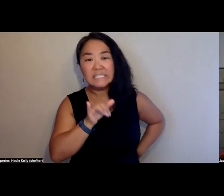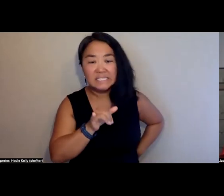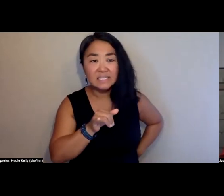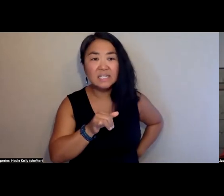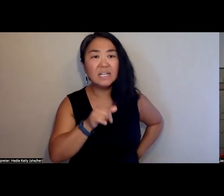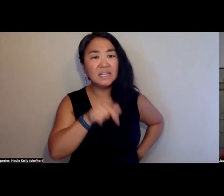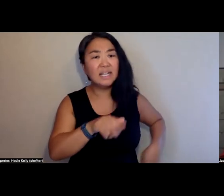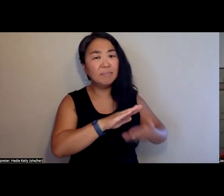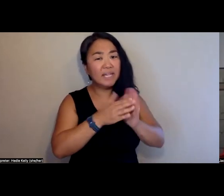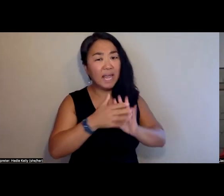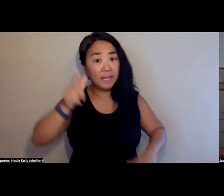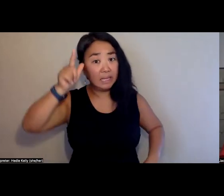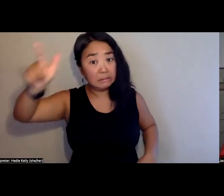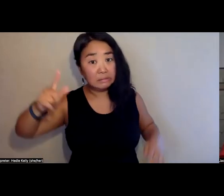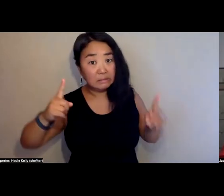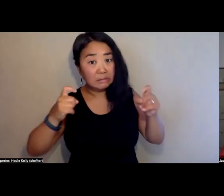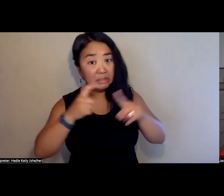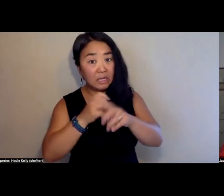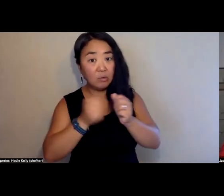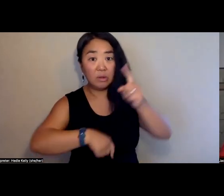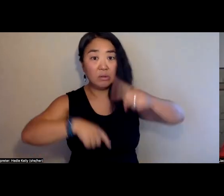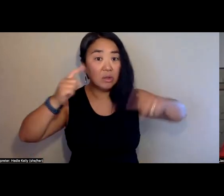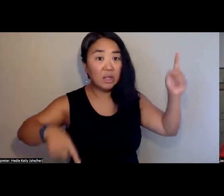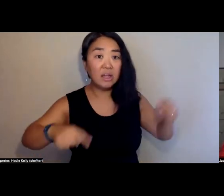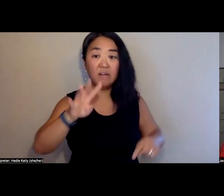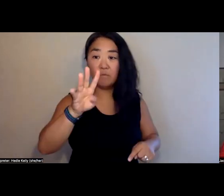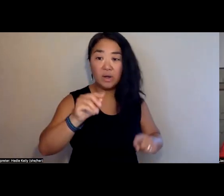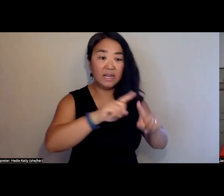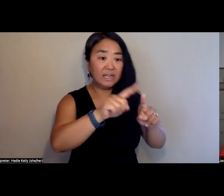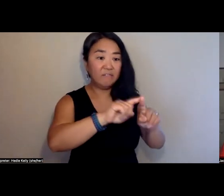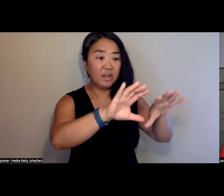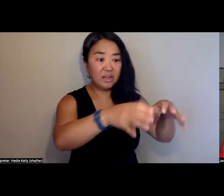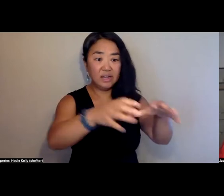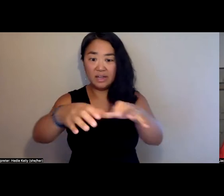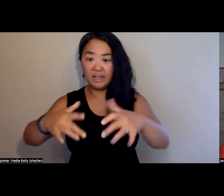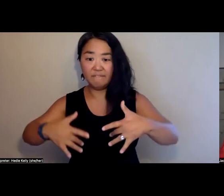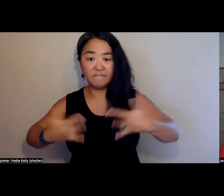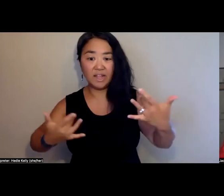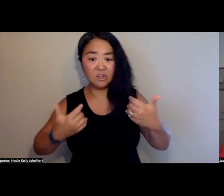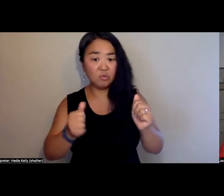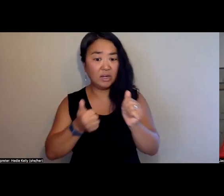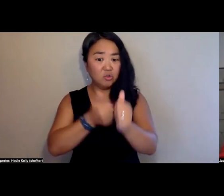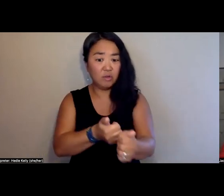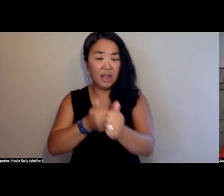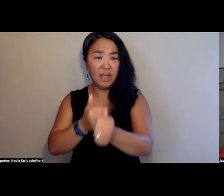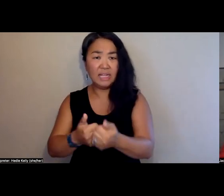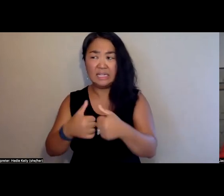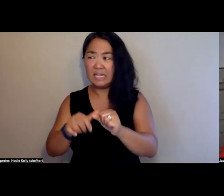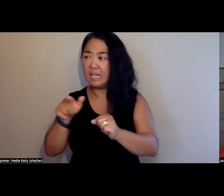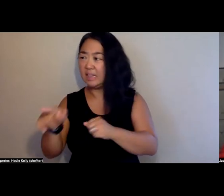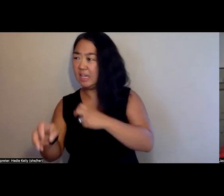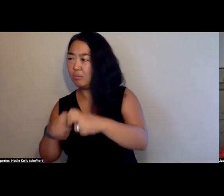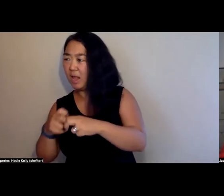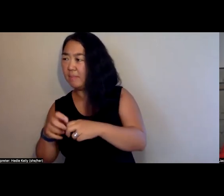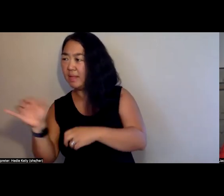very logistically complicated with lots of variables and 40 different events to track and get everything right. And then some of them might have the problem that I had with the Fringe